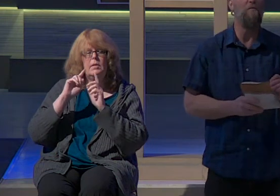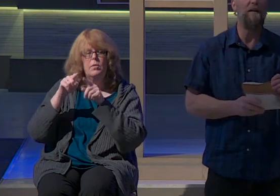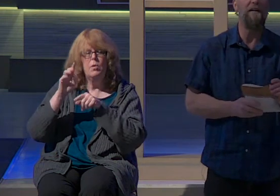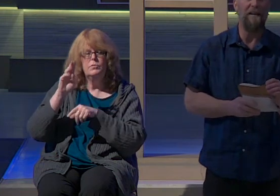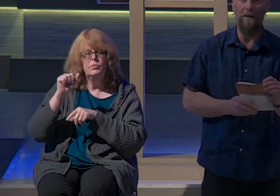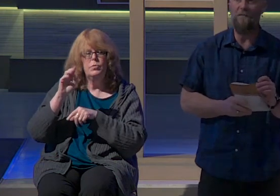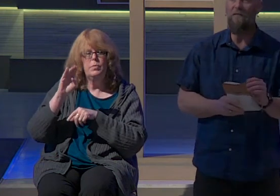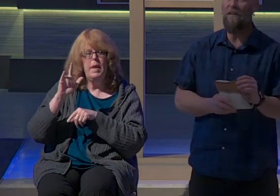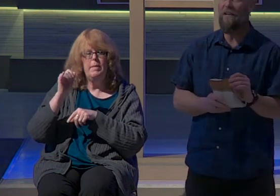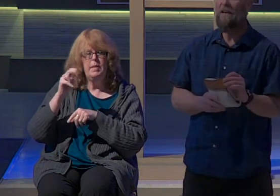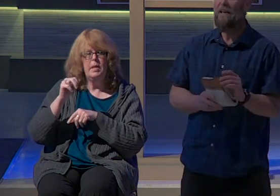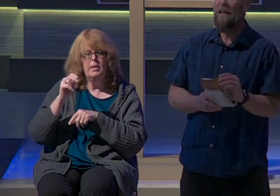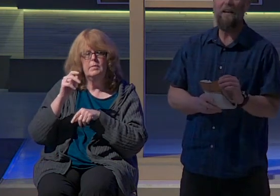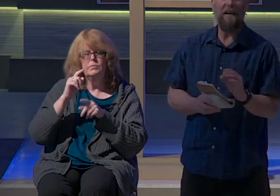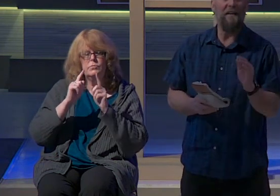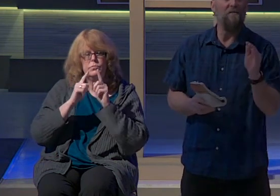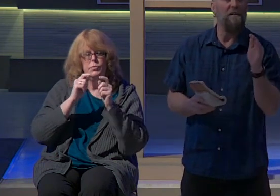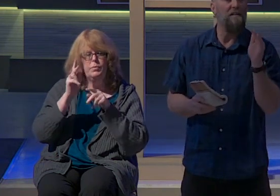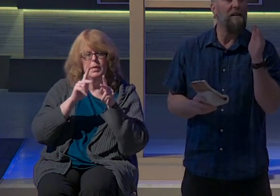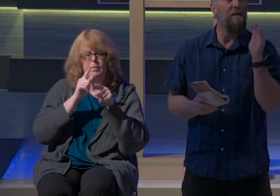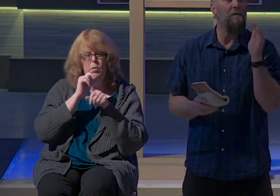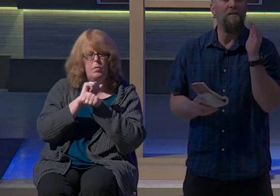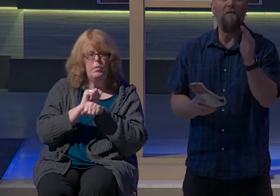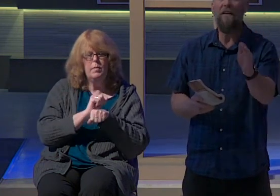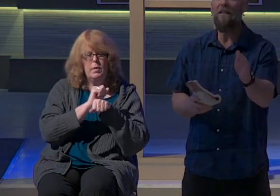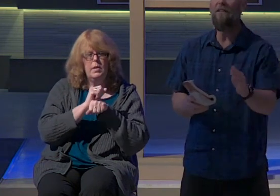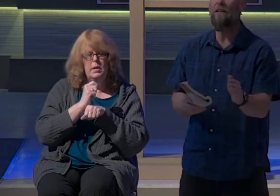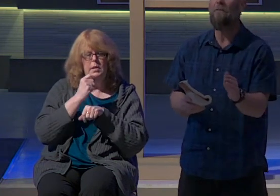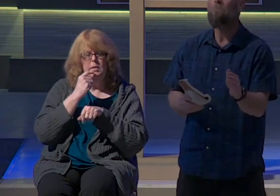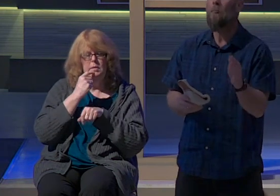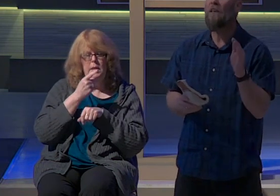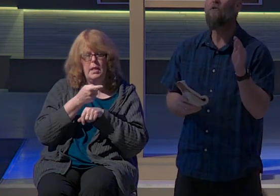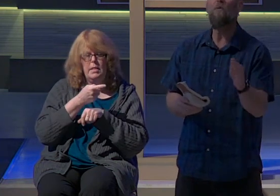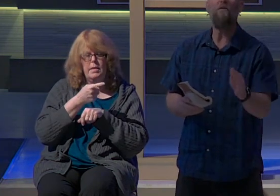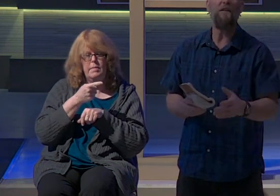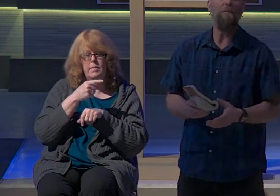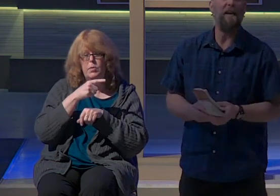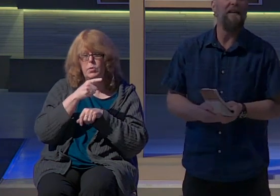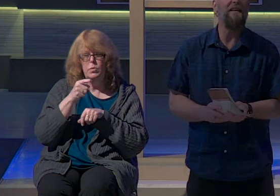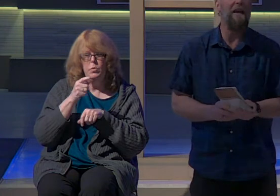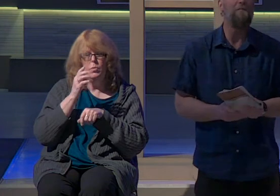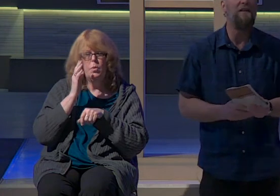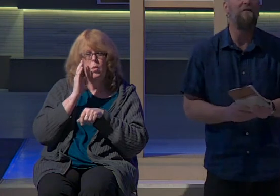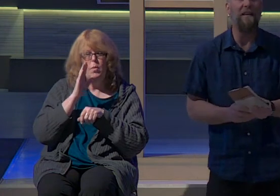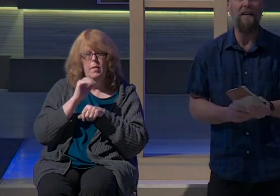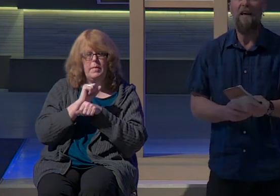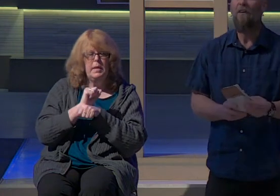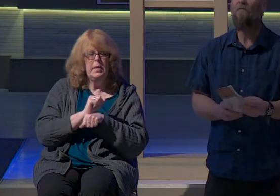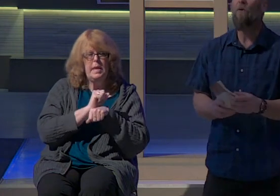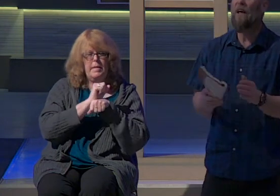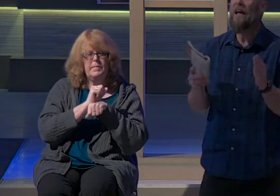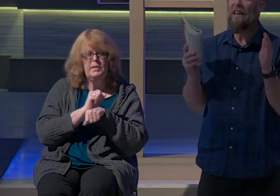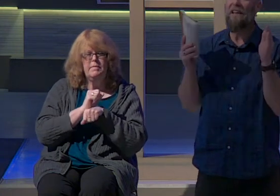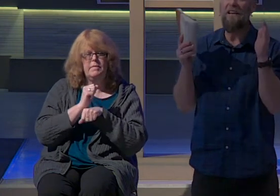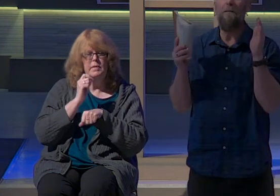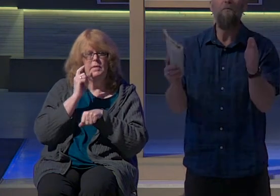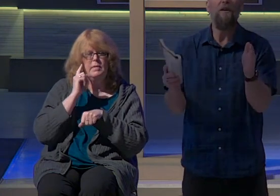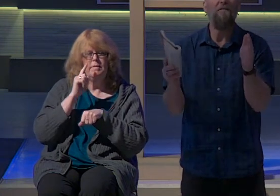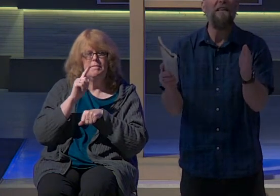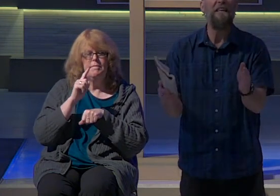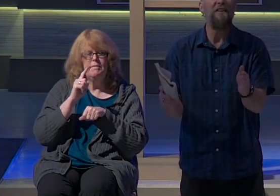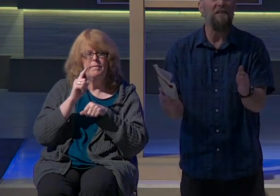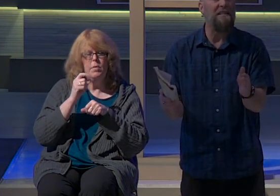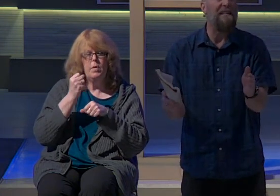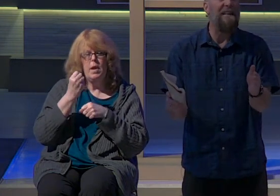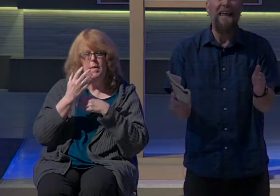people who went into captivity, and he's going to say to them, look, very clearly, you are going to be in captivity for the number